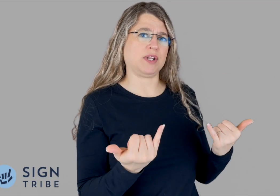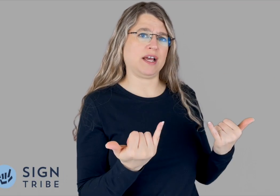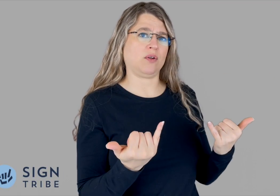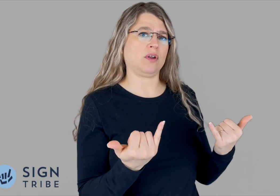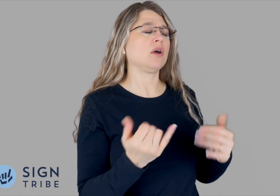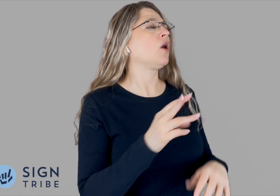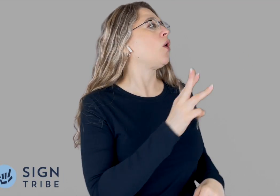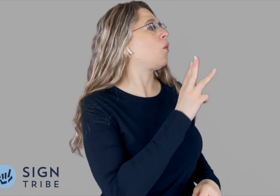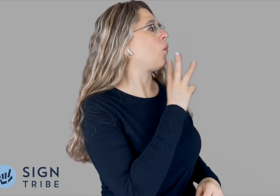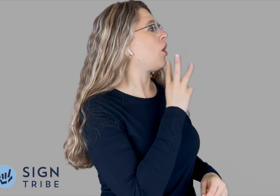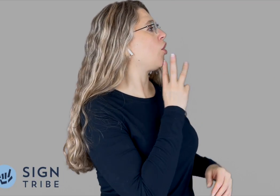down.